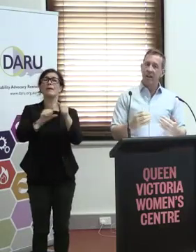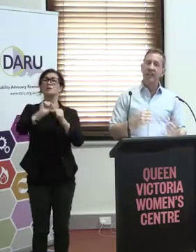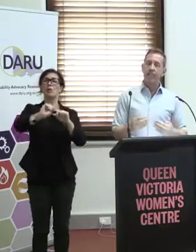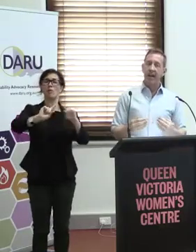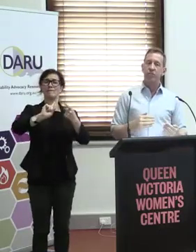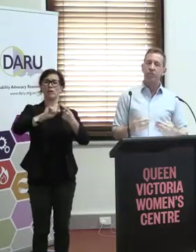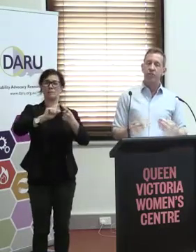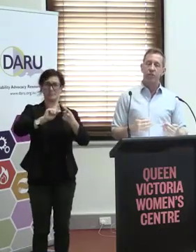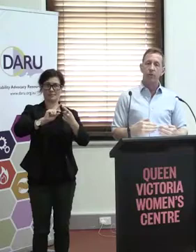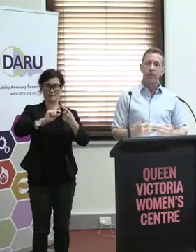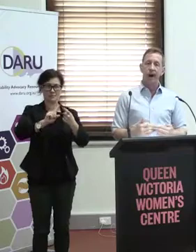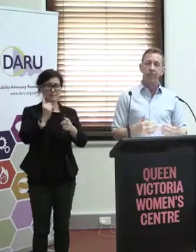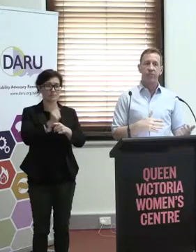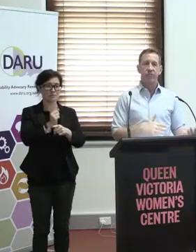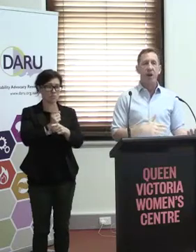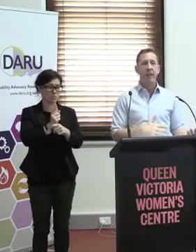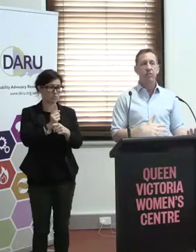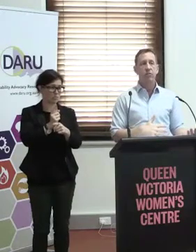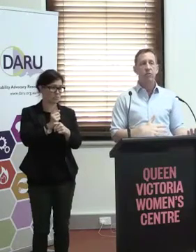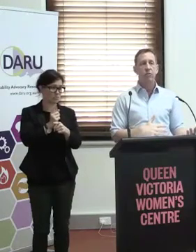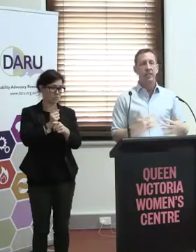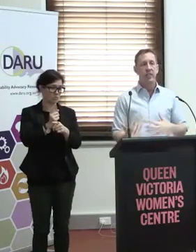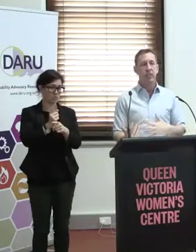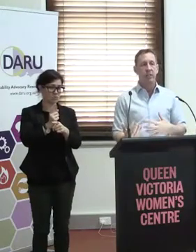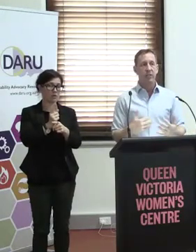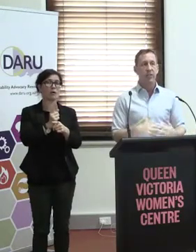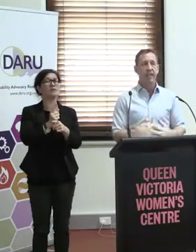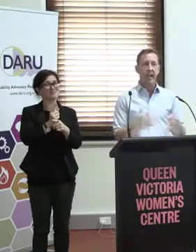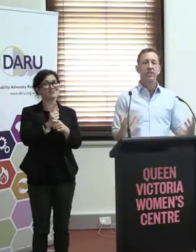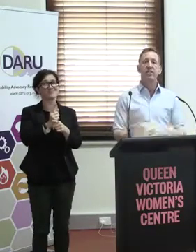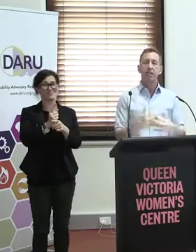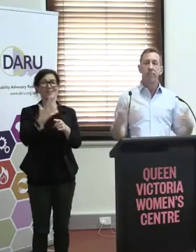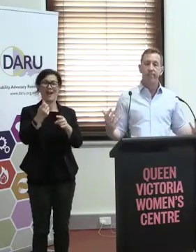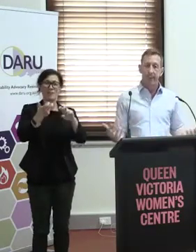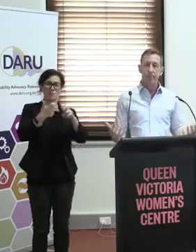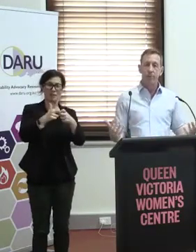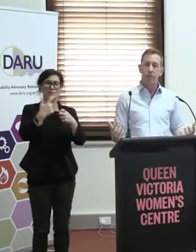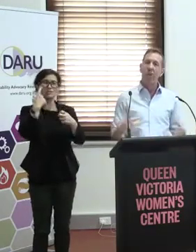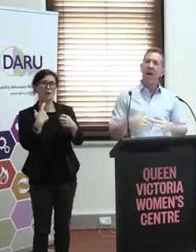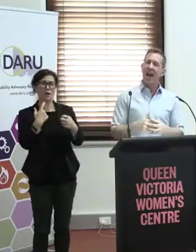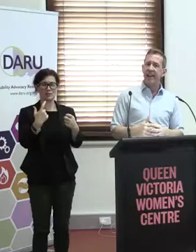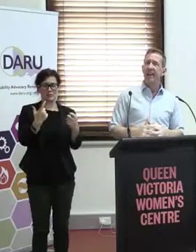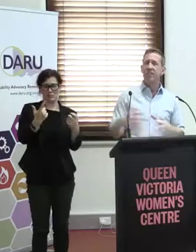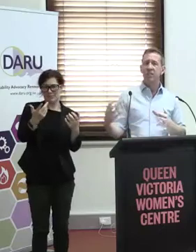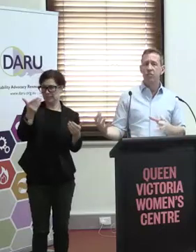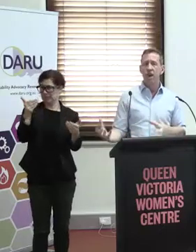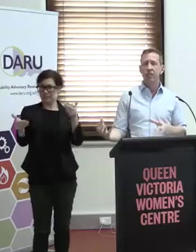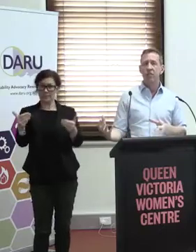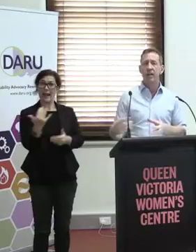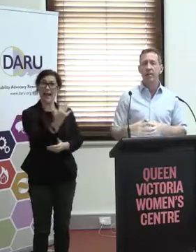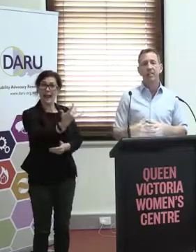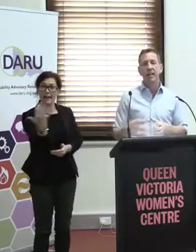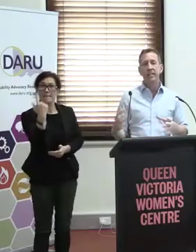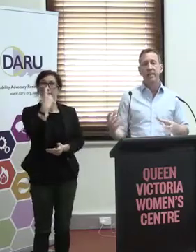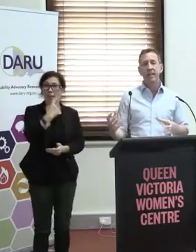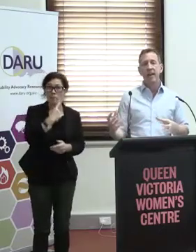again, we kind of get back to the issue about trying to distinguish between counting the number of people and actually trying